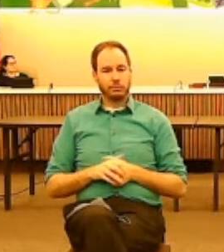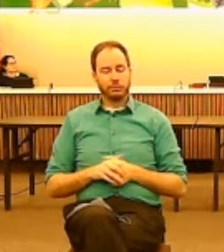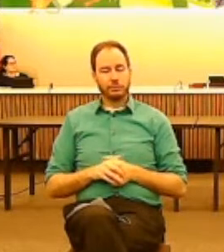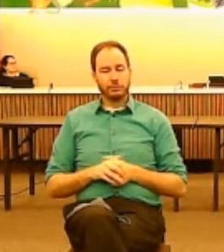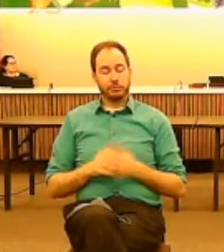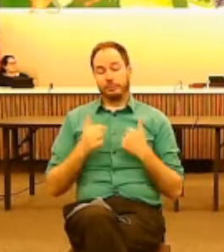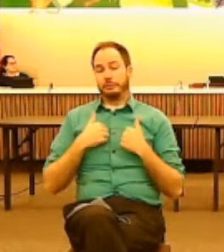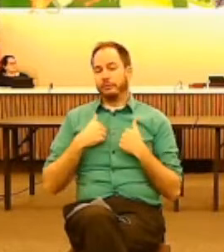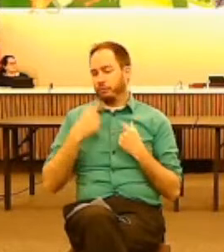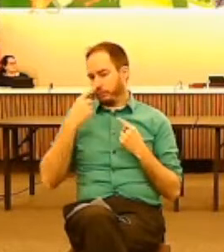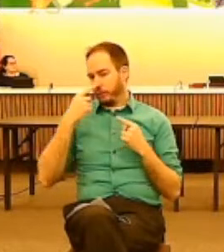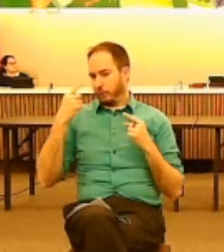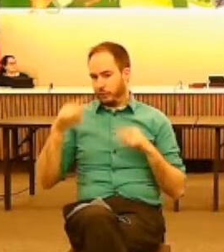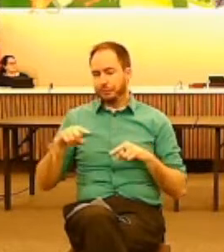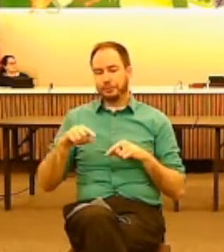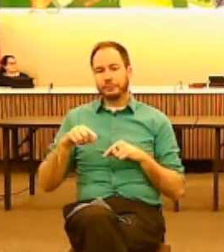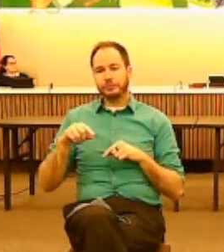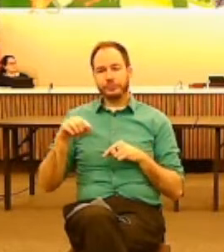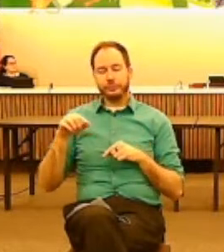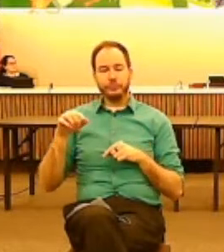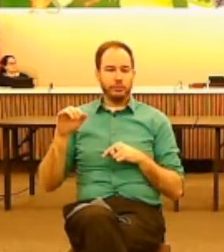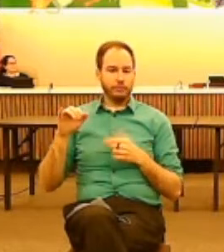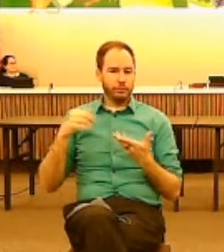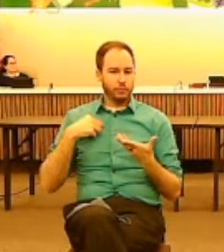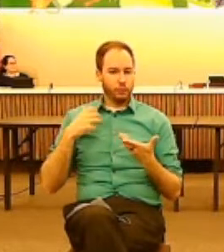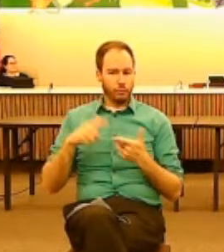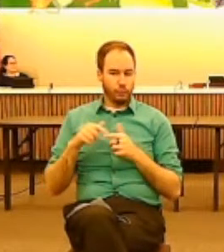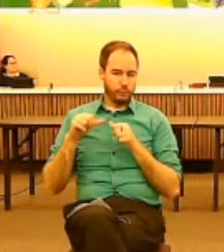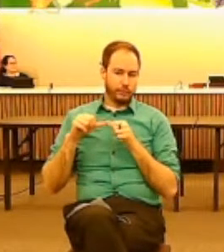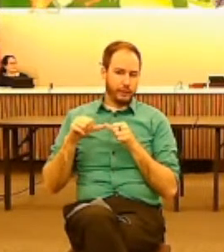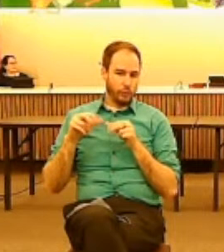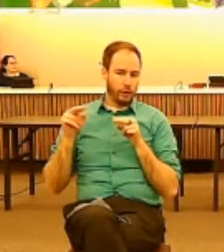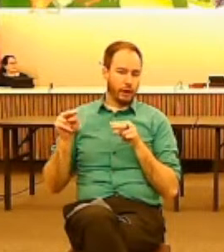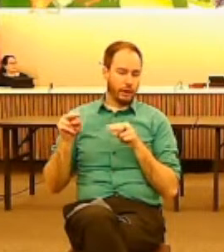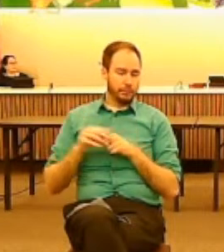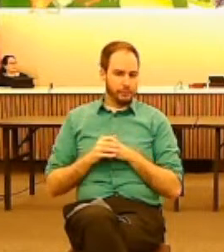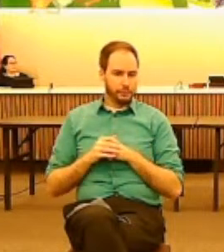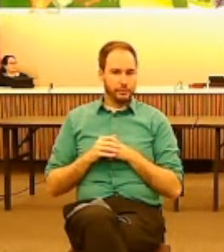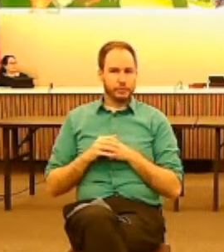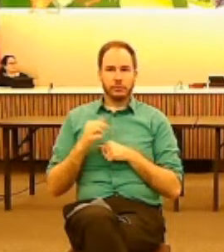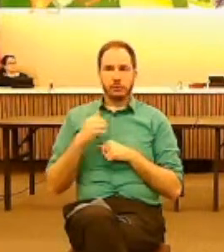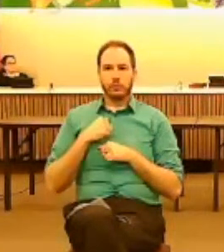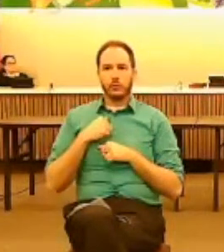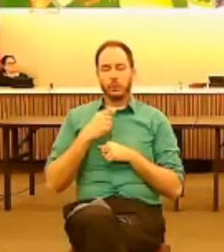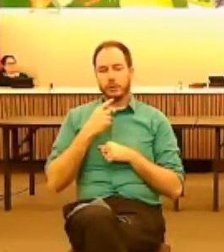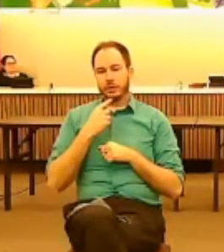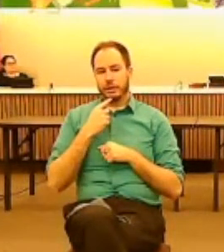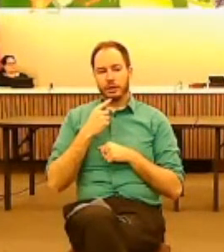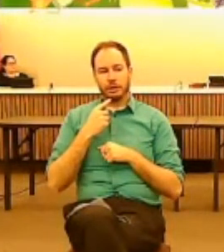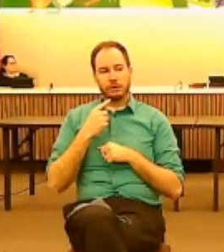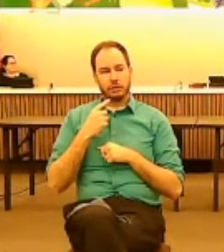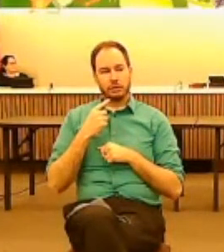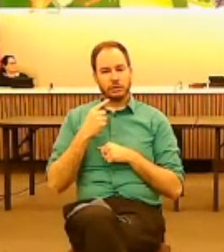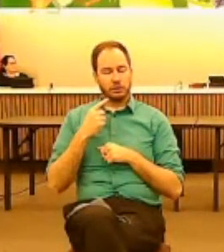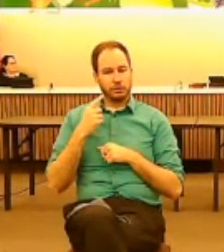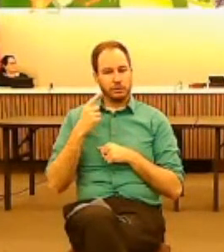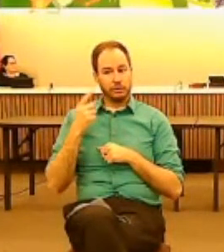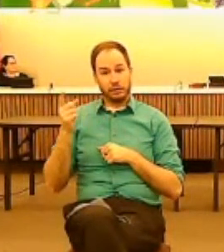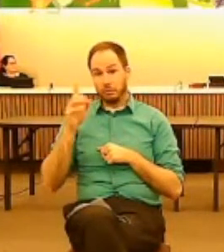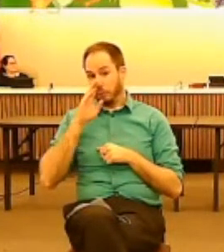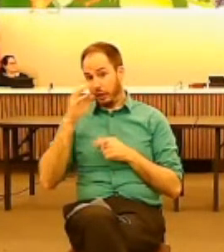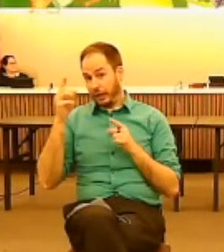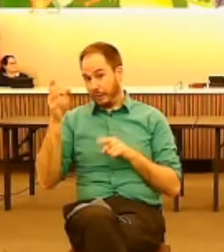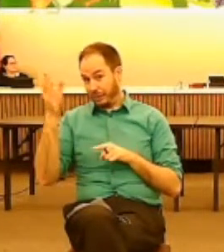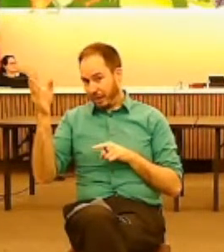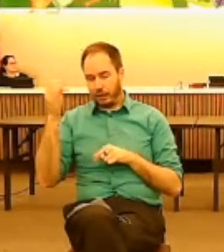but I agree with you. That's something I would want to keep an eye on. Yeah. And I will say that, you know, it happened in Brighton. Again, it